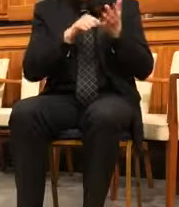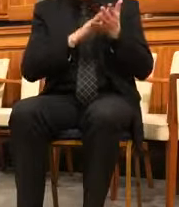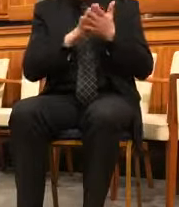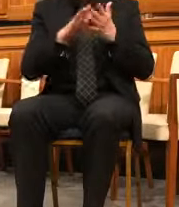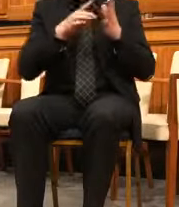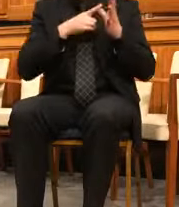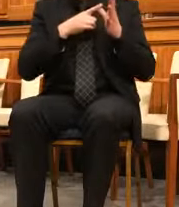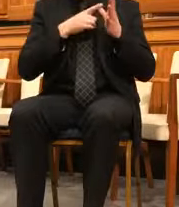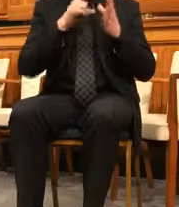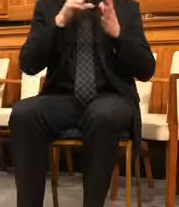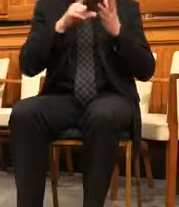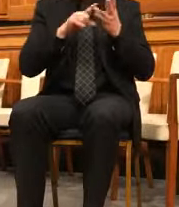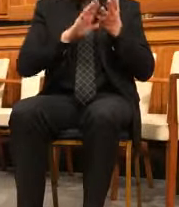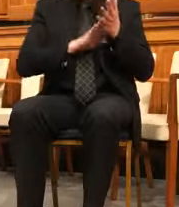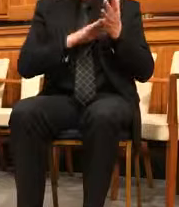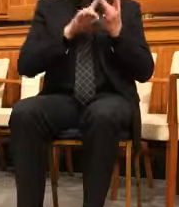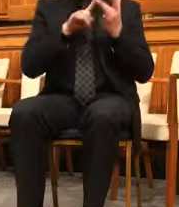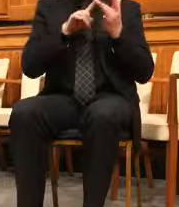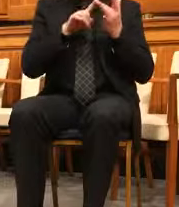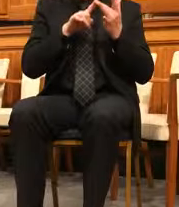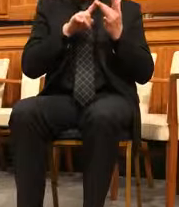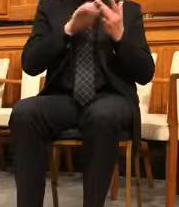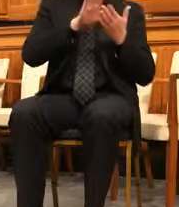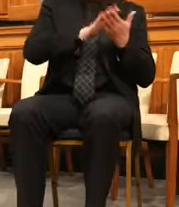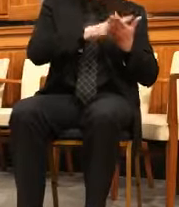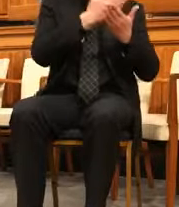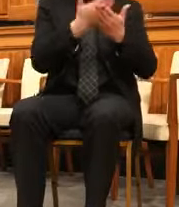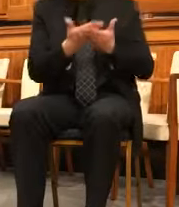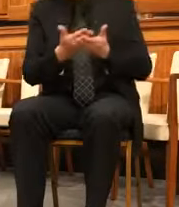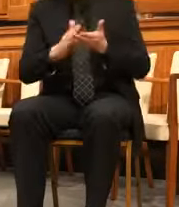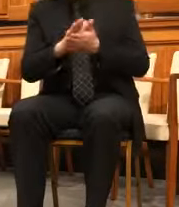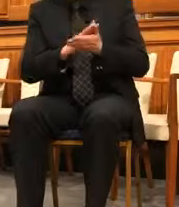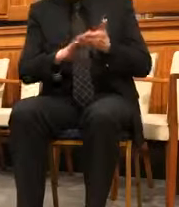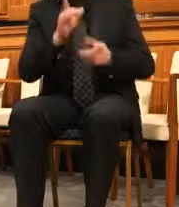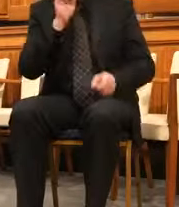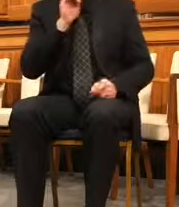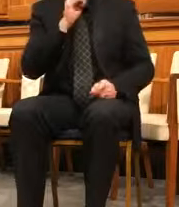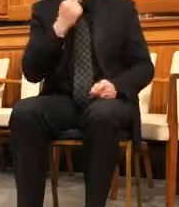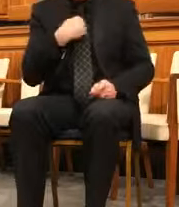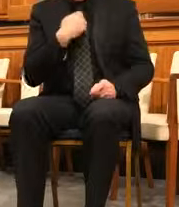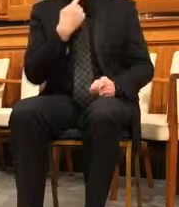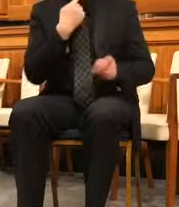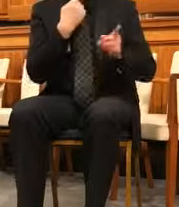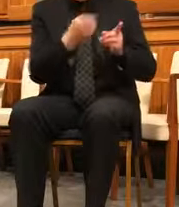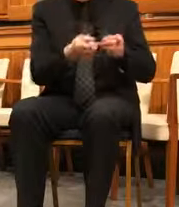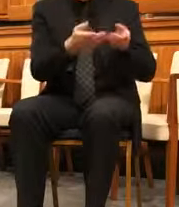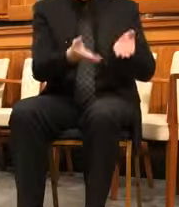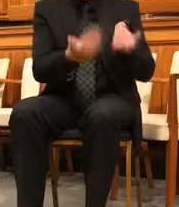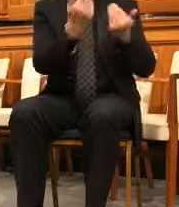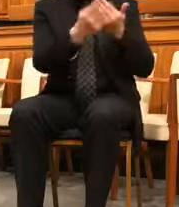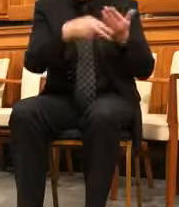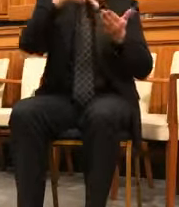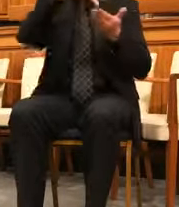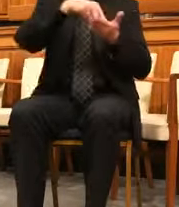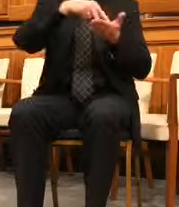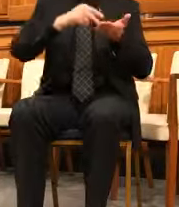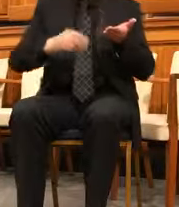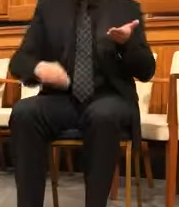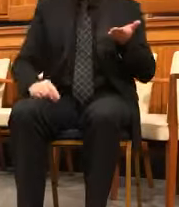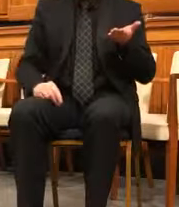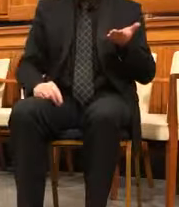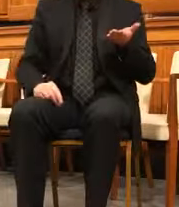cumi, which is being interpreted, Damsel, I say unto thee, Arise.